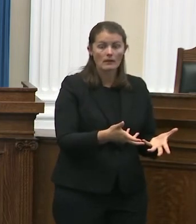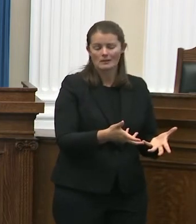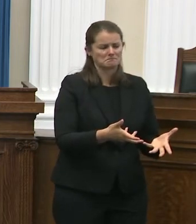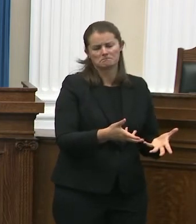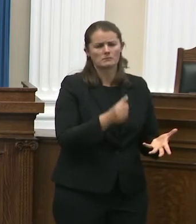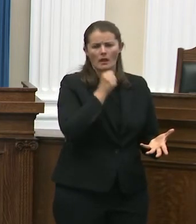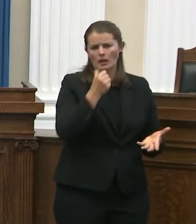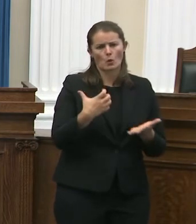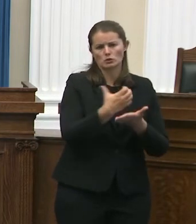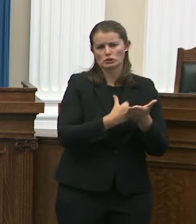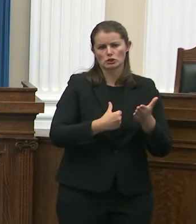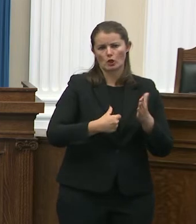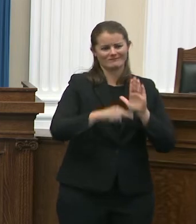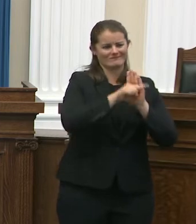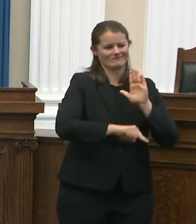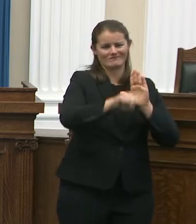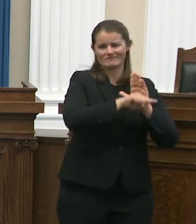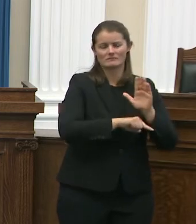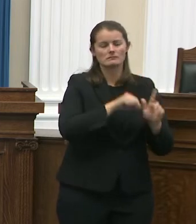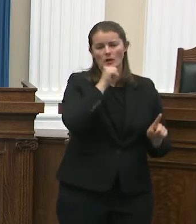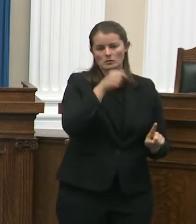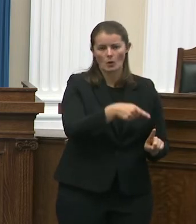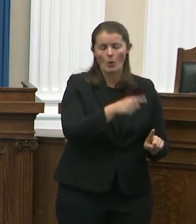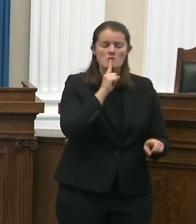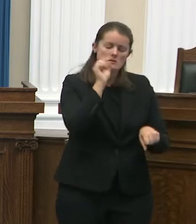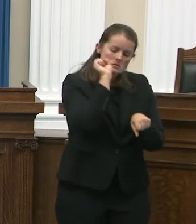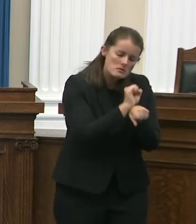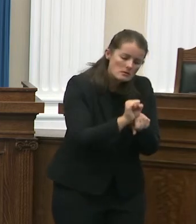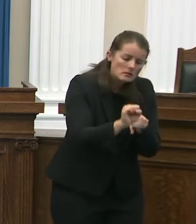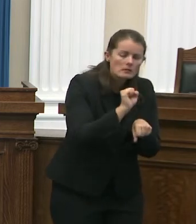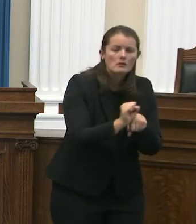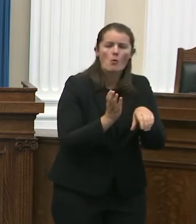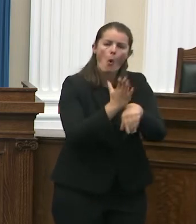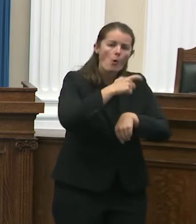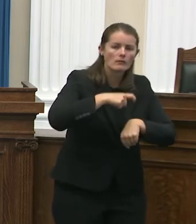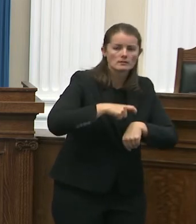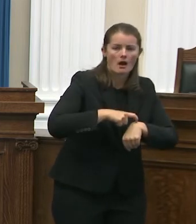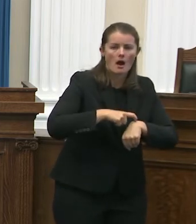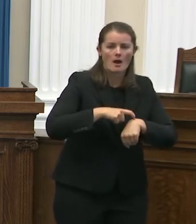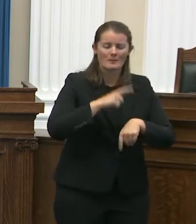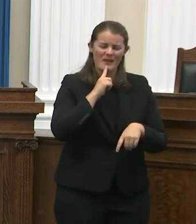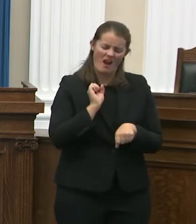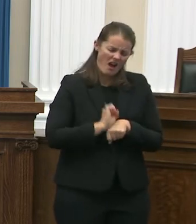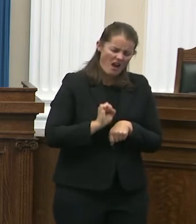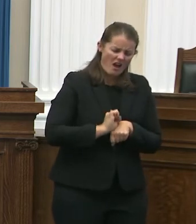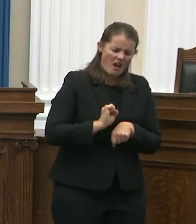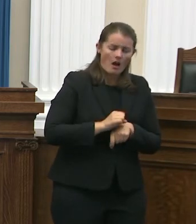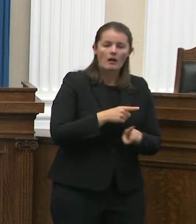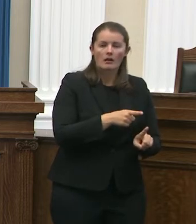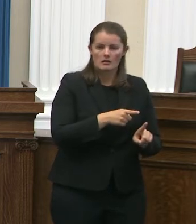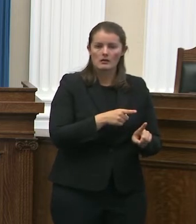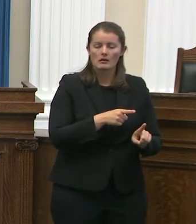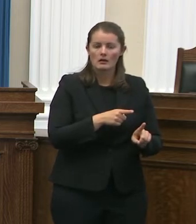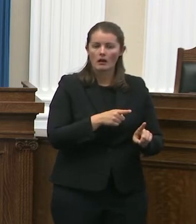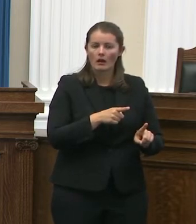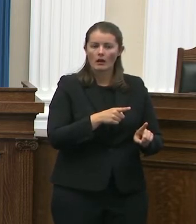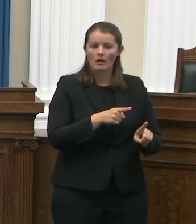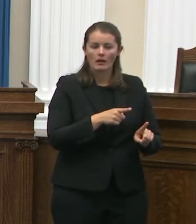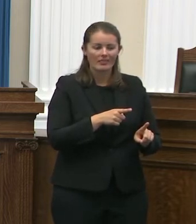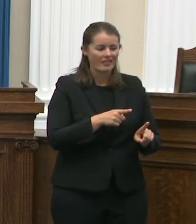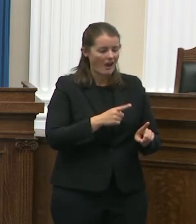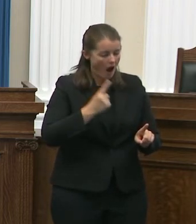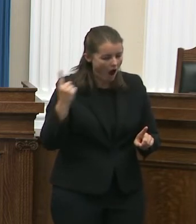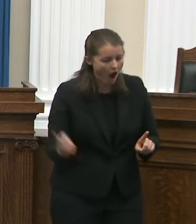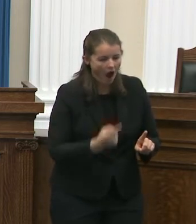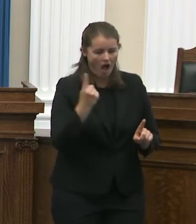that. I mean, they are working overtime. They're working as hard as is humanly possible, and they are consistently